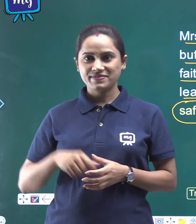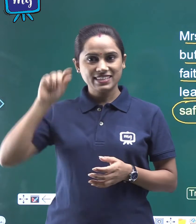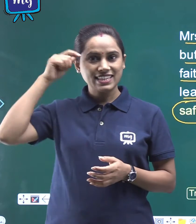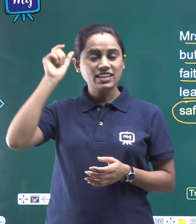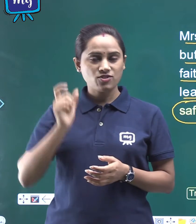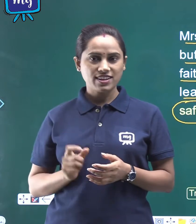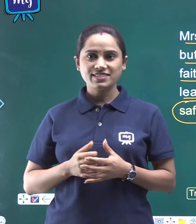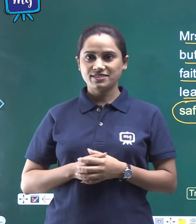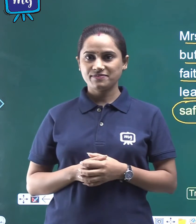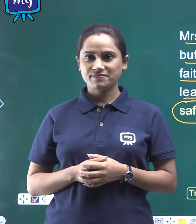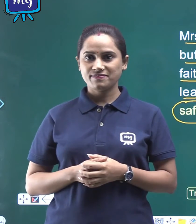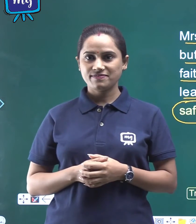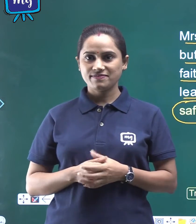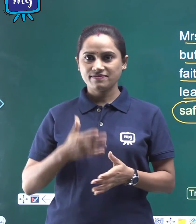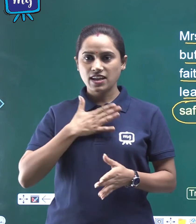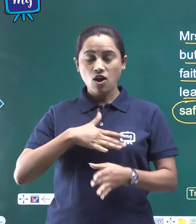trust,